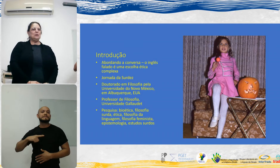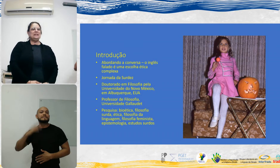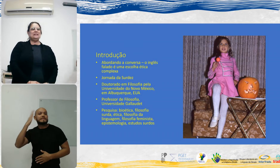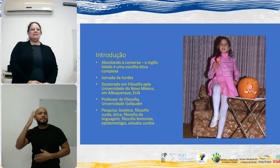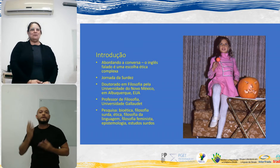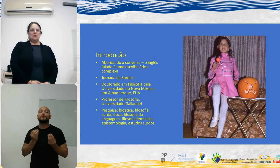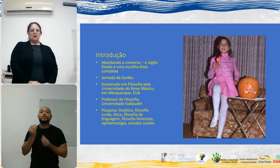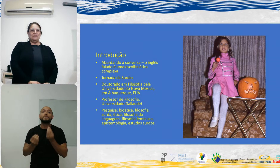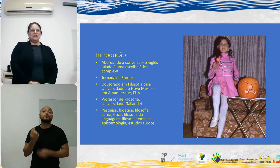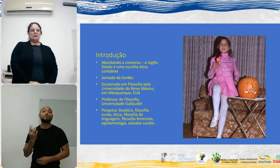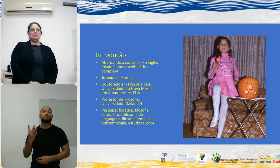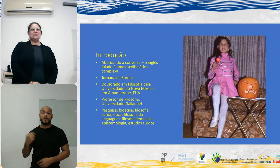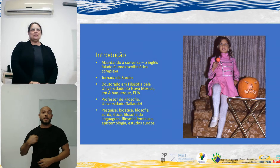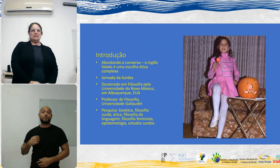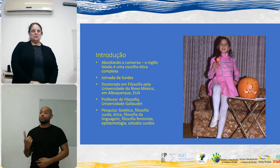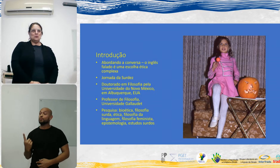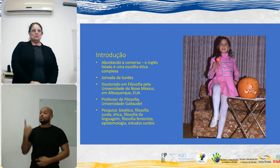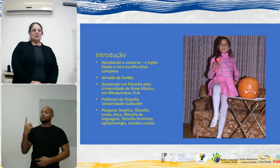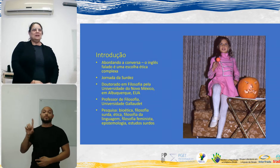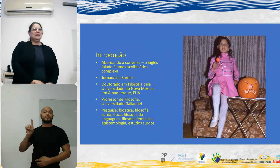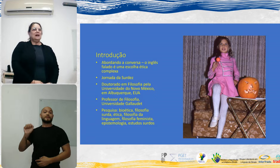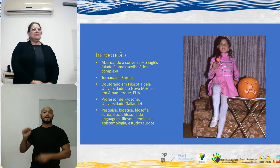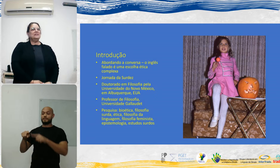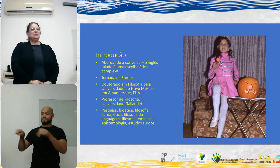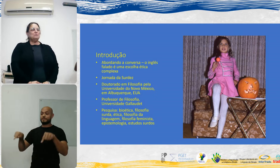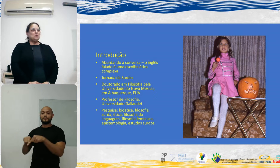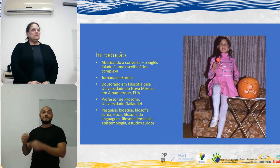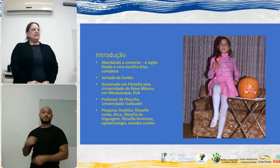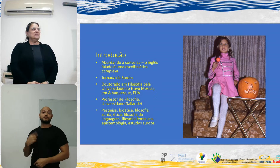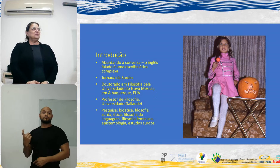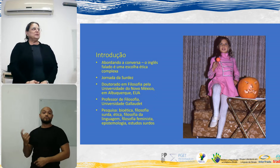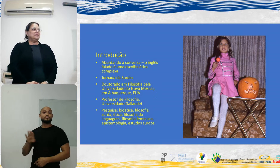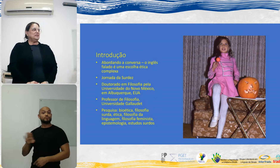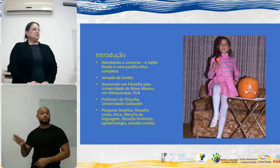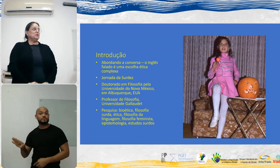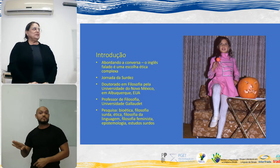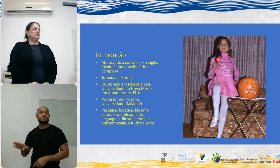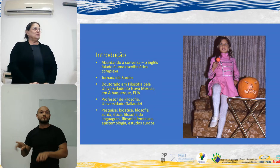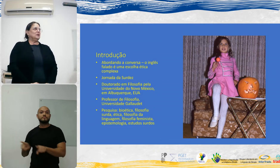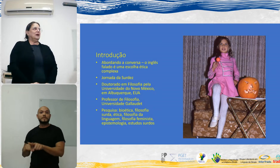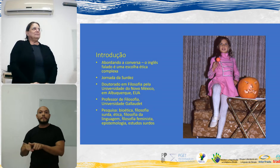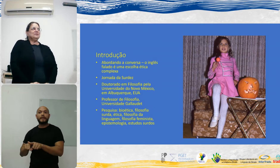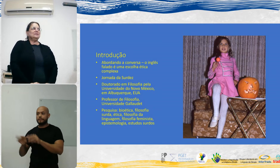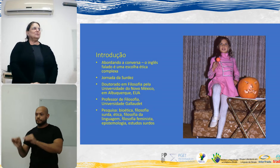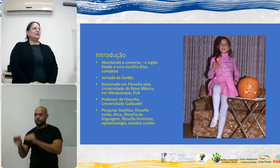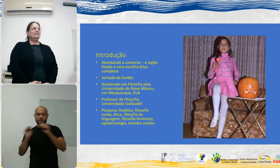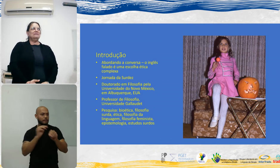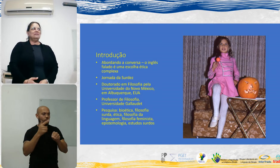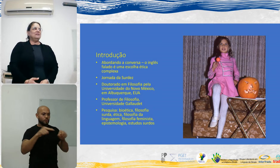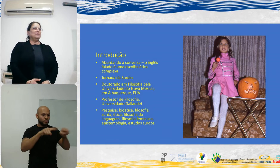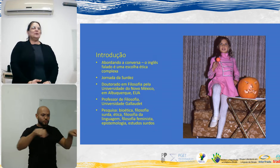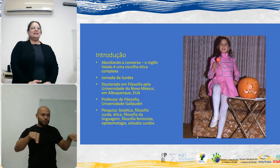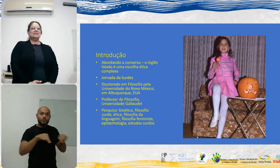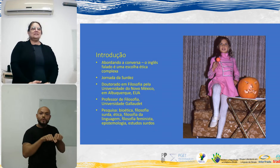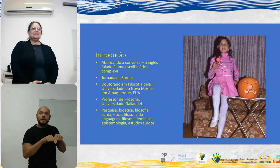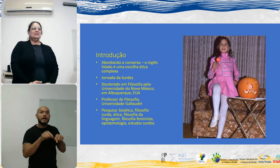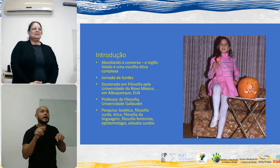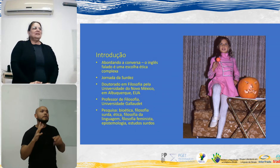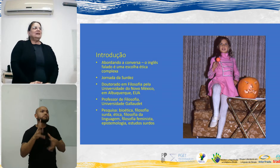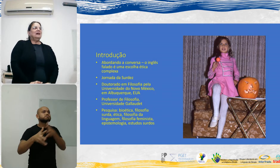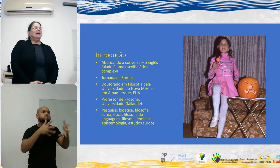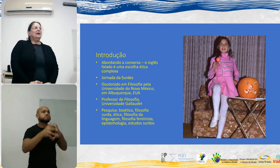the only deaf or hard of hearing person in the room, and then to move into a situation where I'm just one of everyone